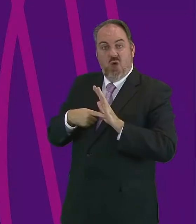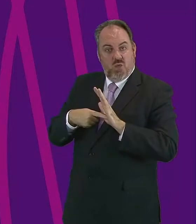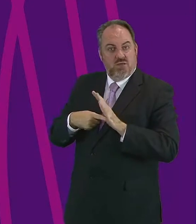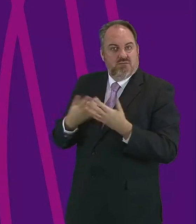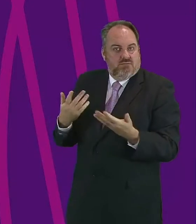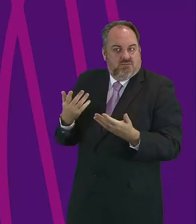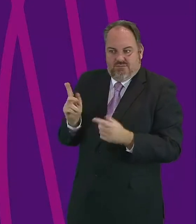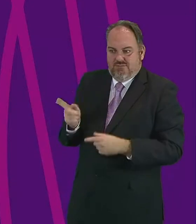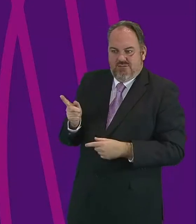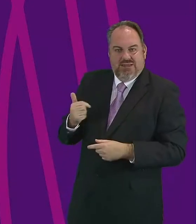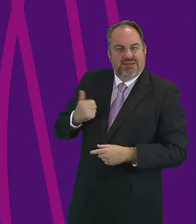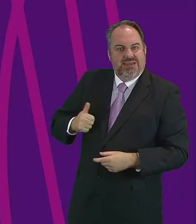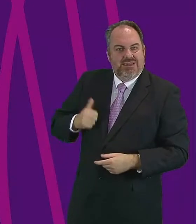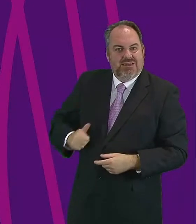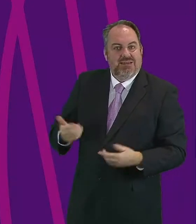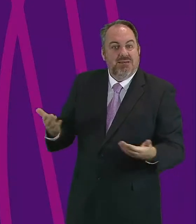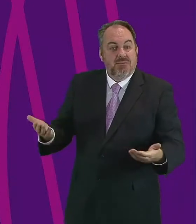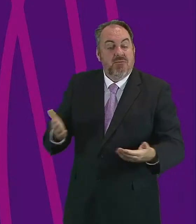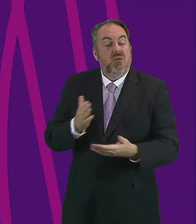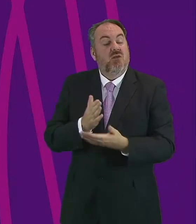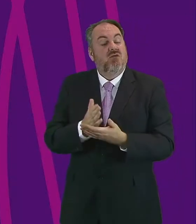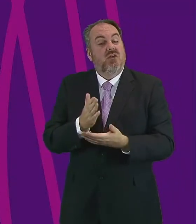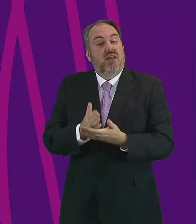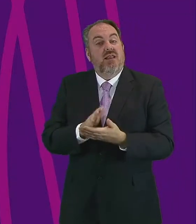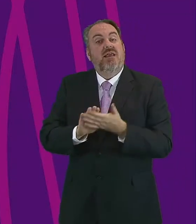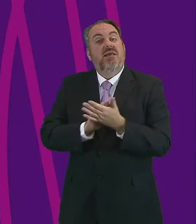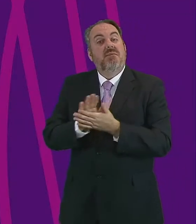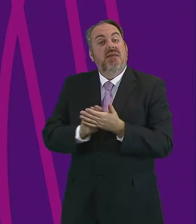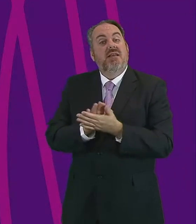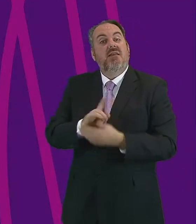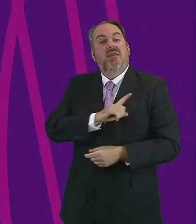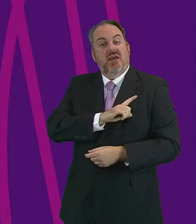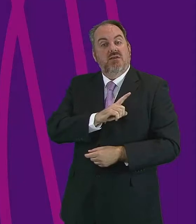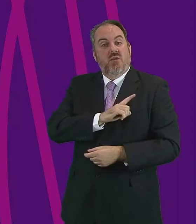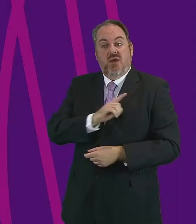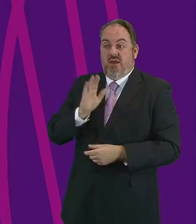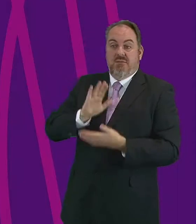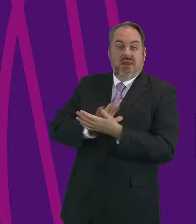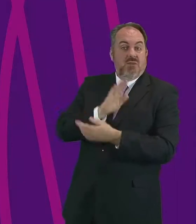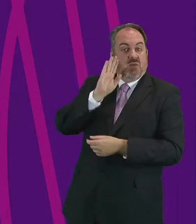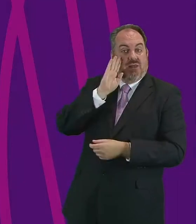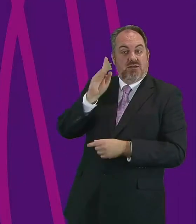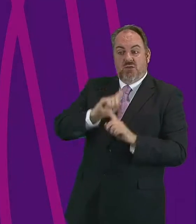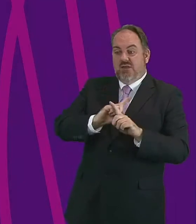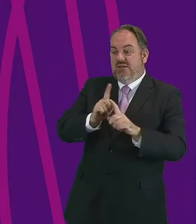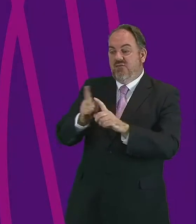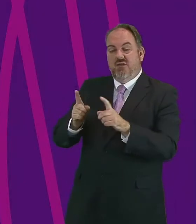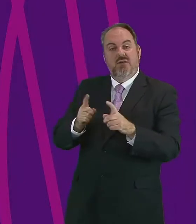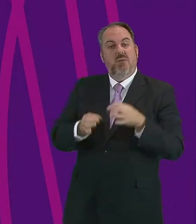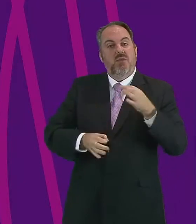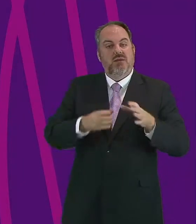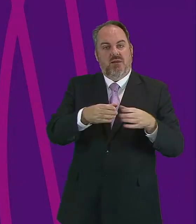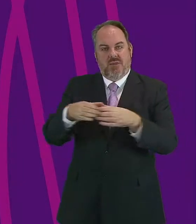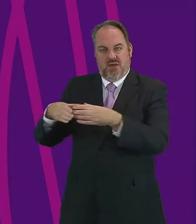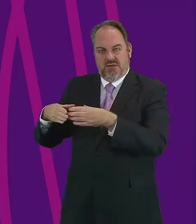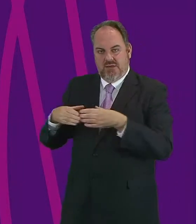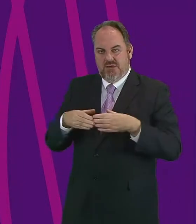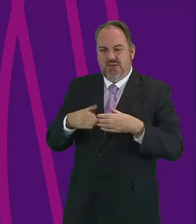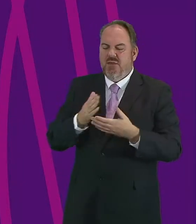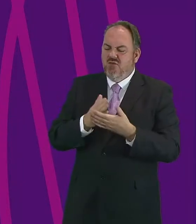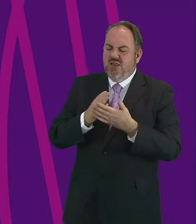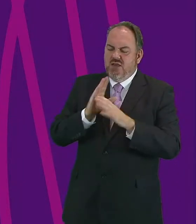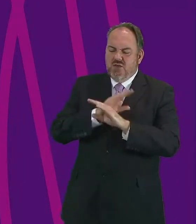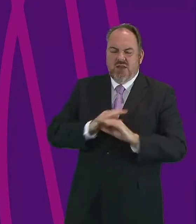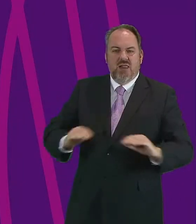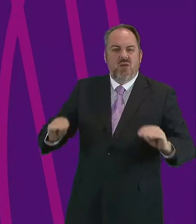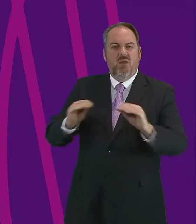forward urgently with the Parliament and those nominated by the parties. Presiding Officer, let me conclude by noting that, as is required